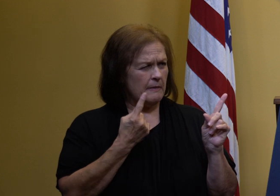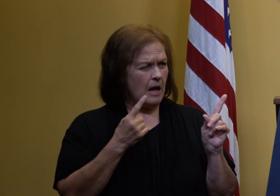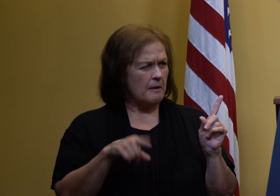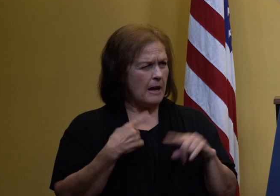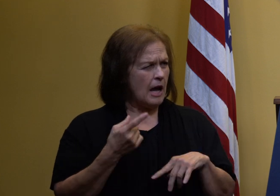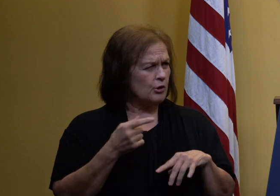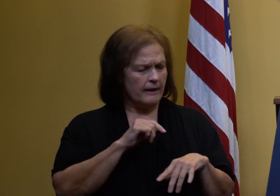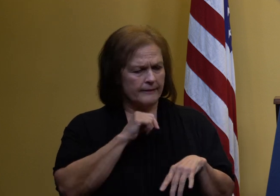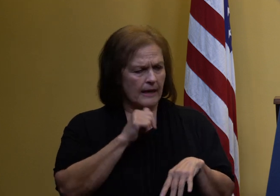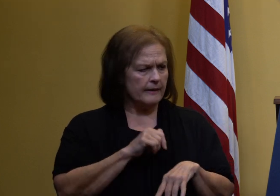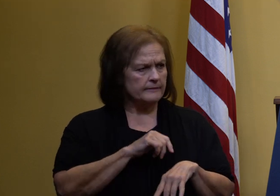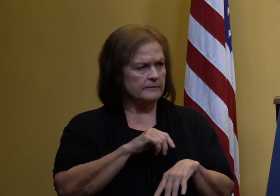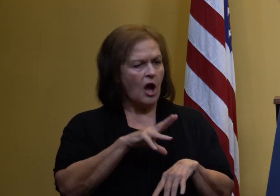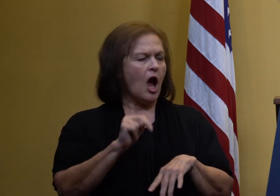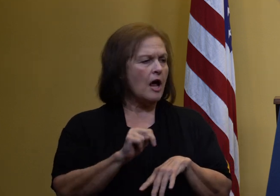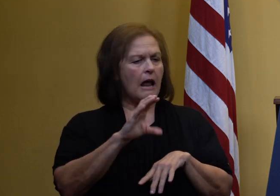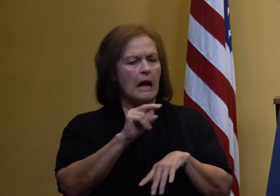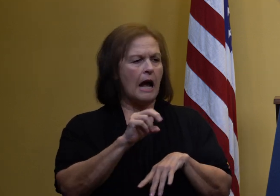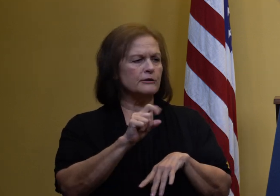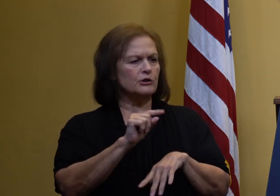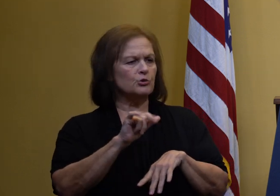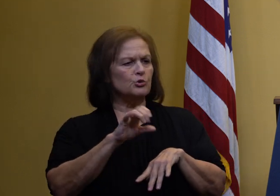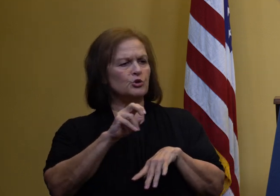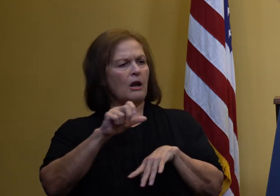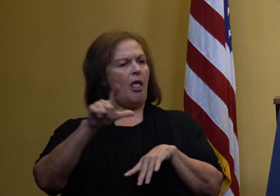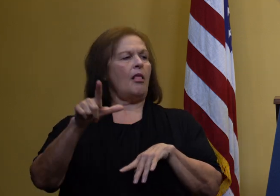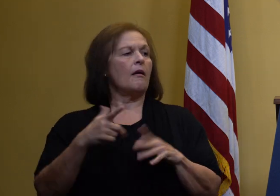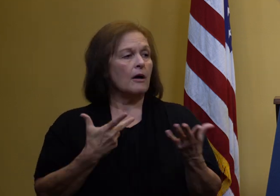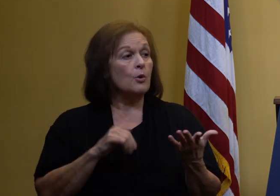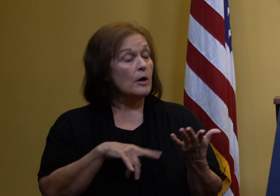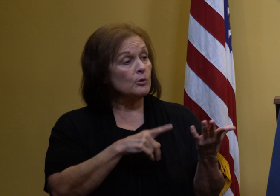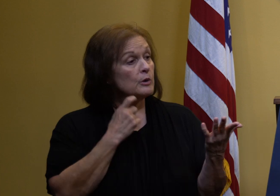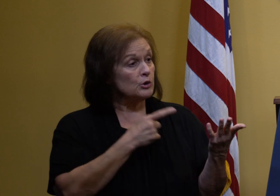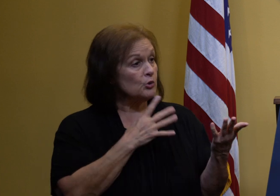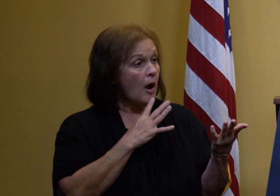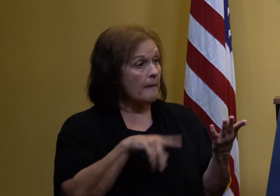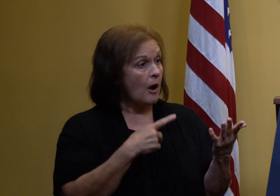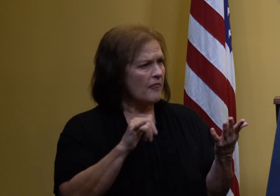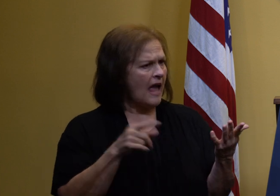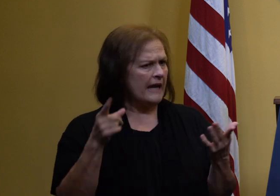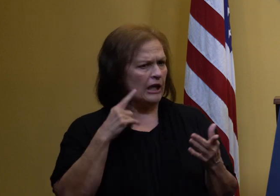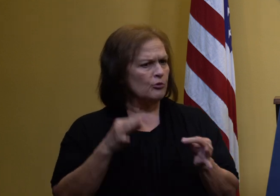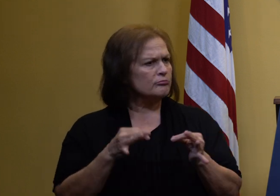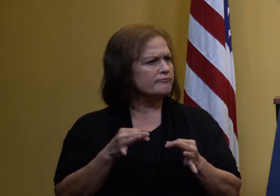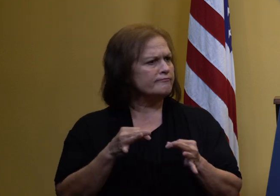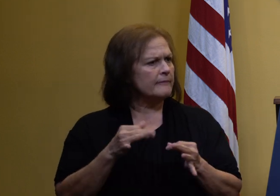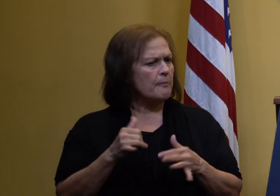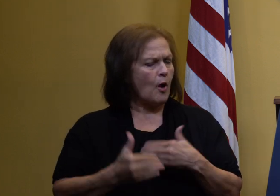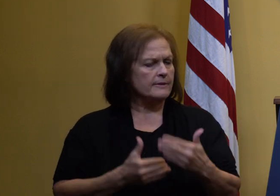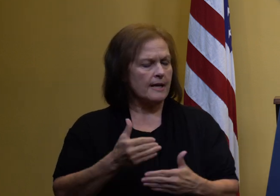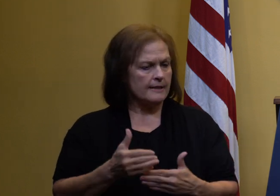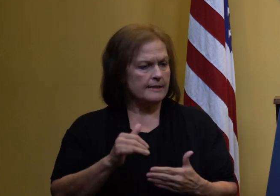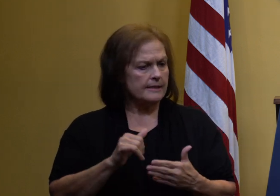being unconstitutional within the environment. Can you explain what you meant by What I that? was speaking about is what you're talking about, this hearing, the process